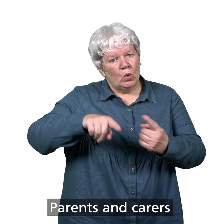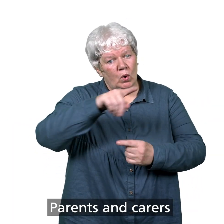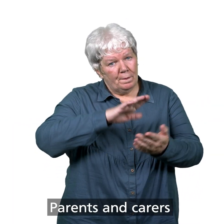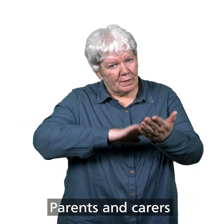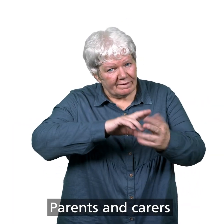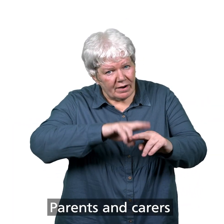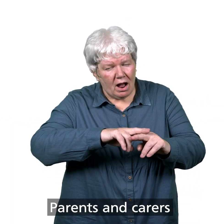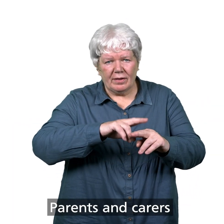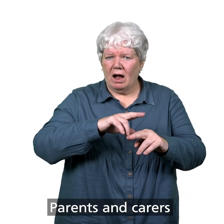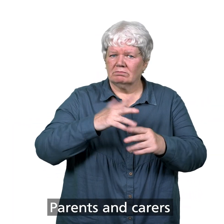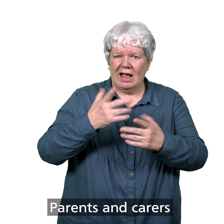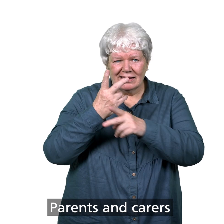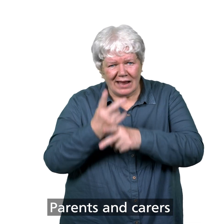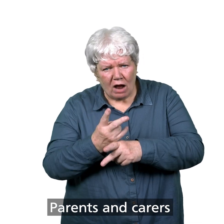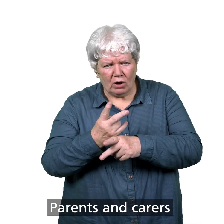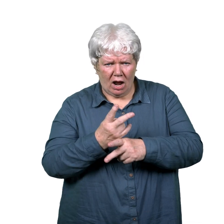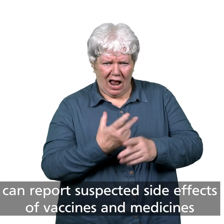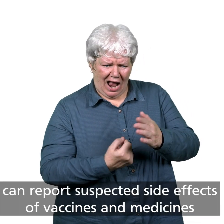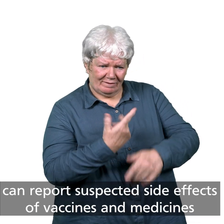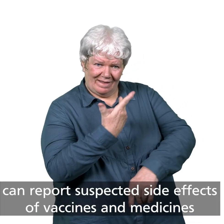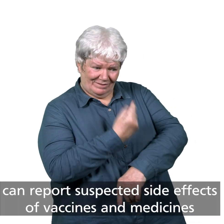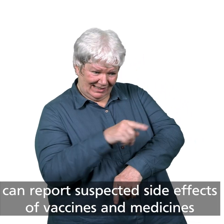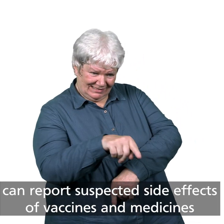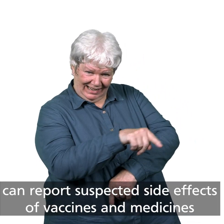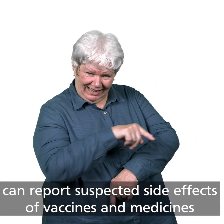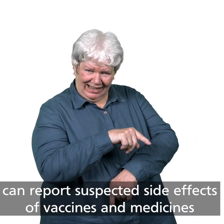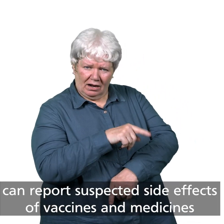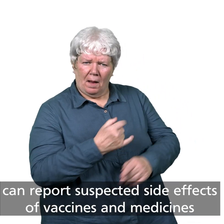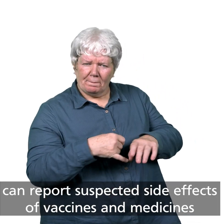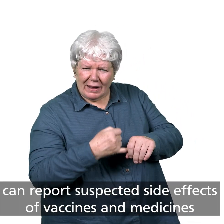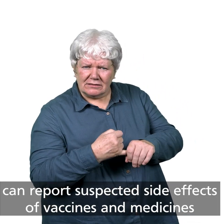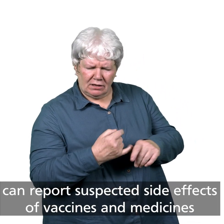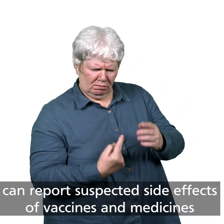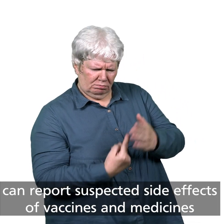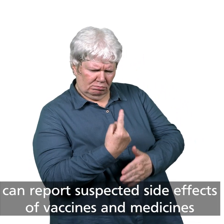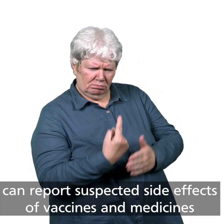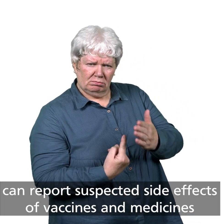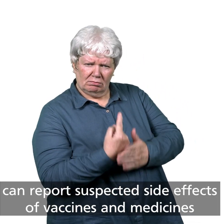Parents and carers can report suspected side effects of vaccines and medicines